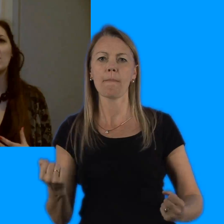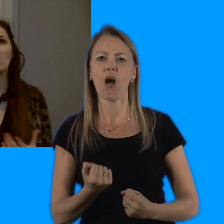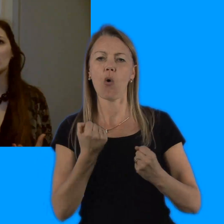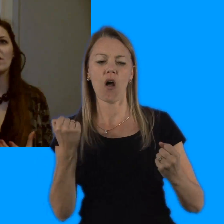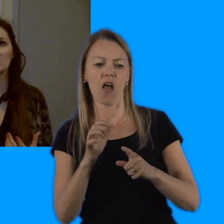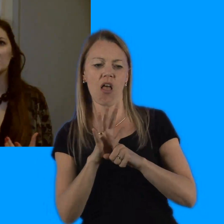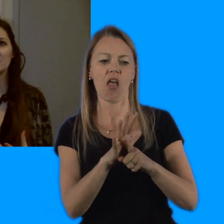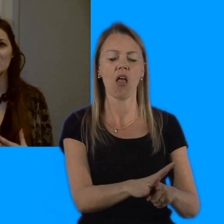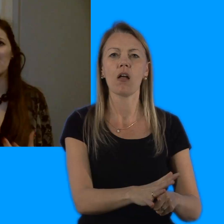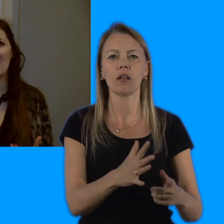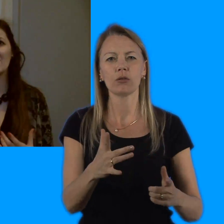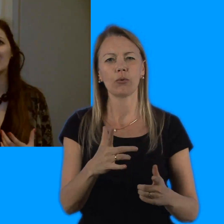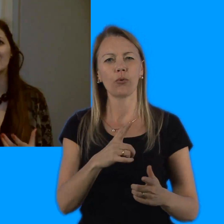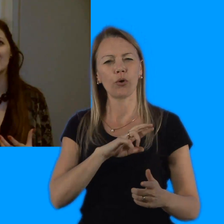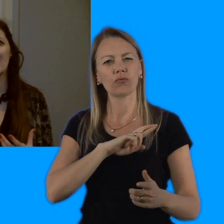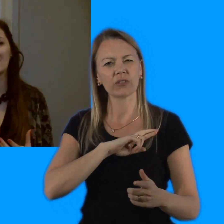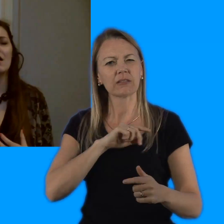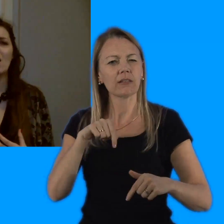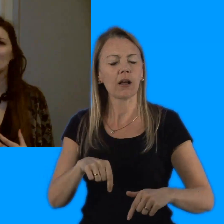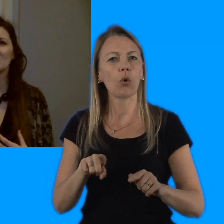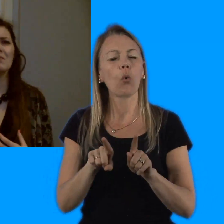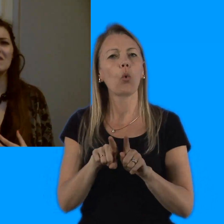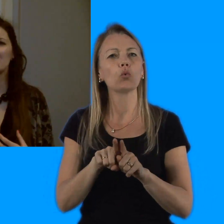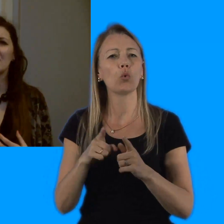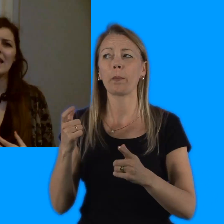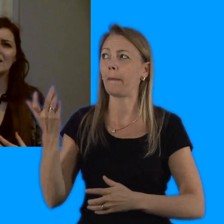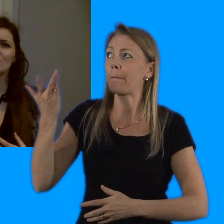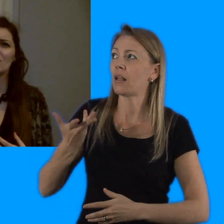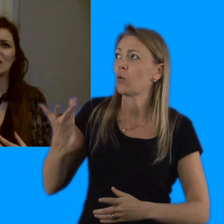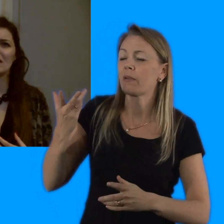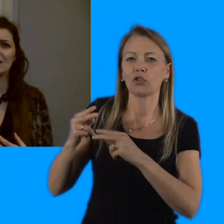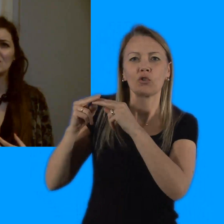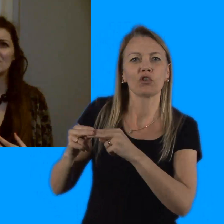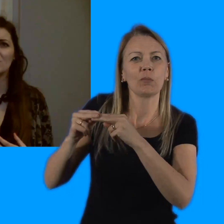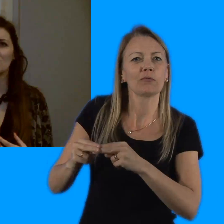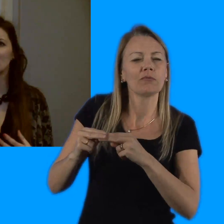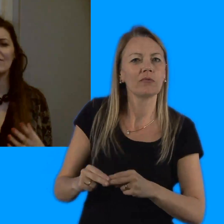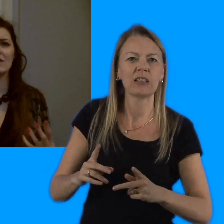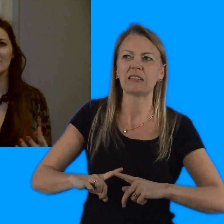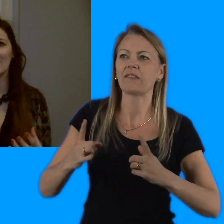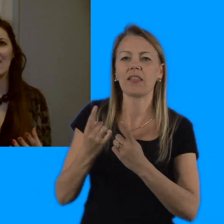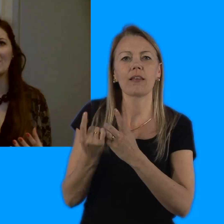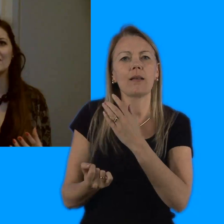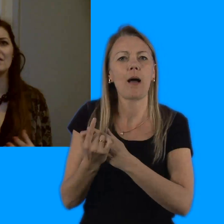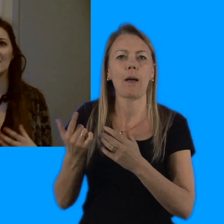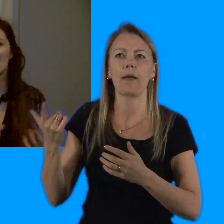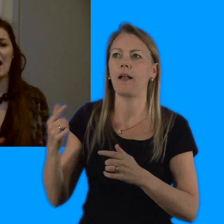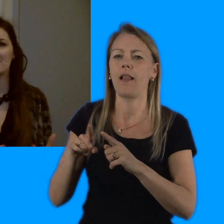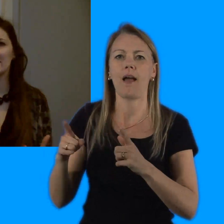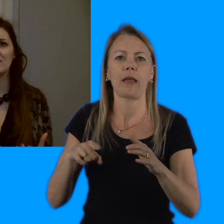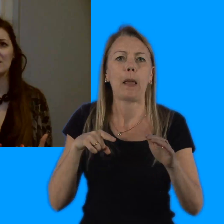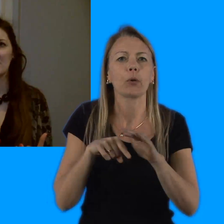wield power over other groups. So part of the reasons is that. Also, it's something that's been inherited over generations, you know, through different things that have happened,